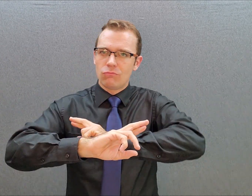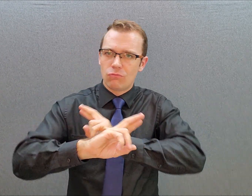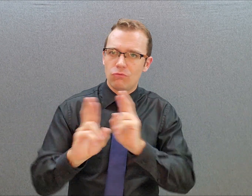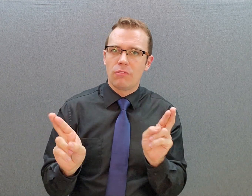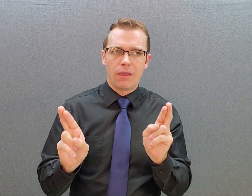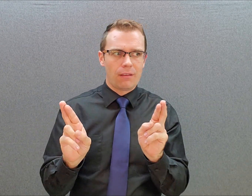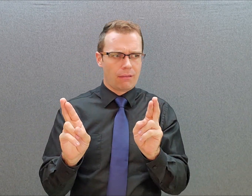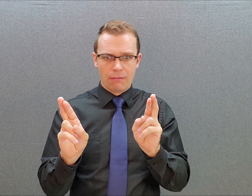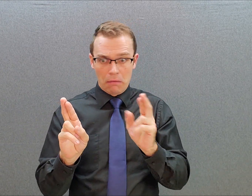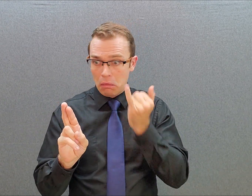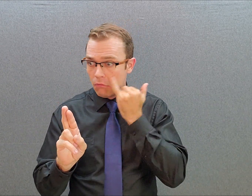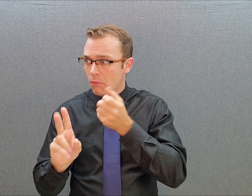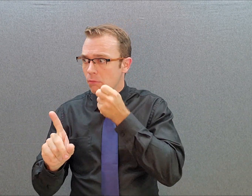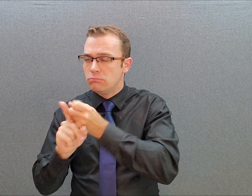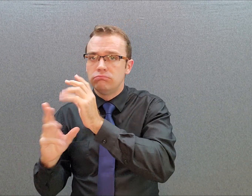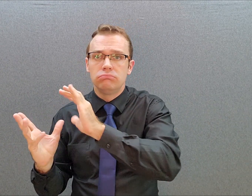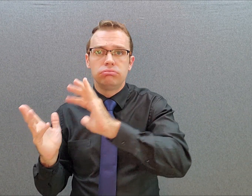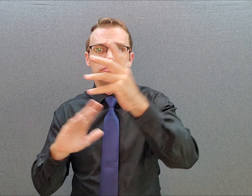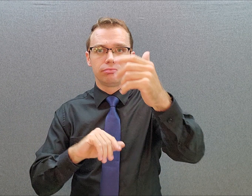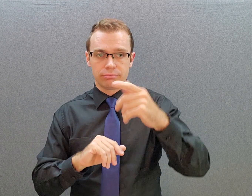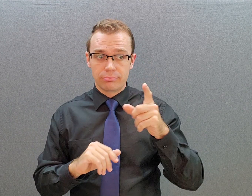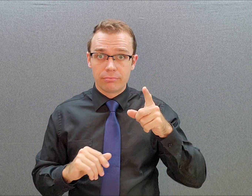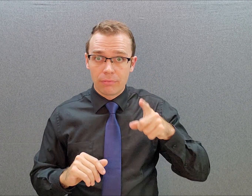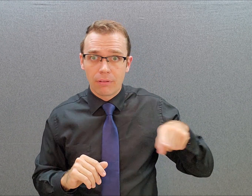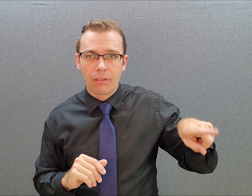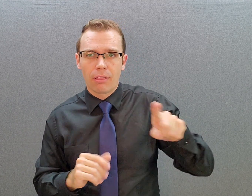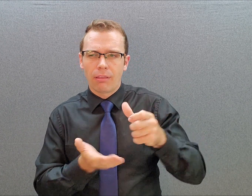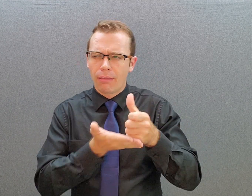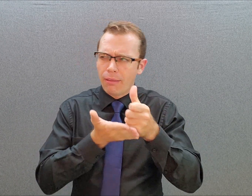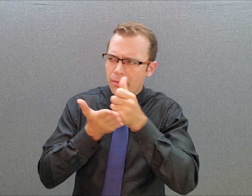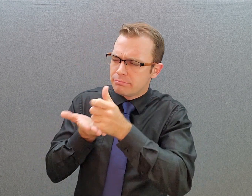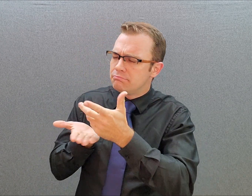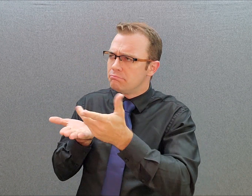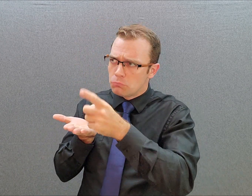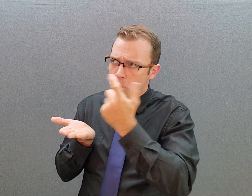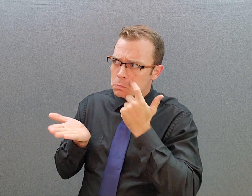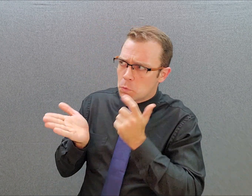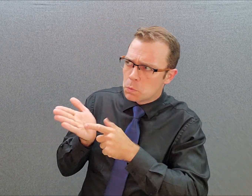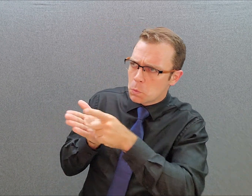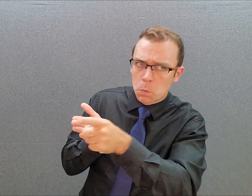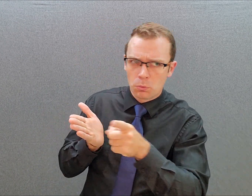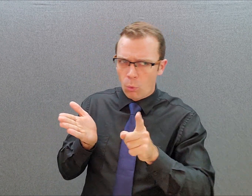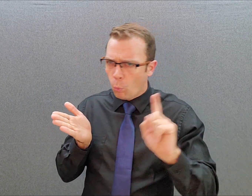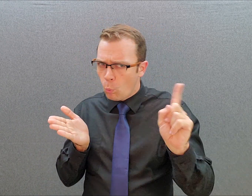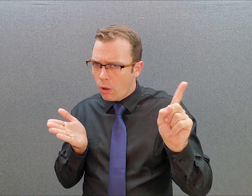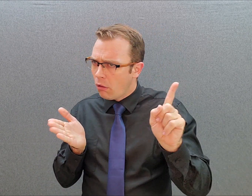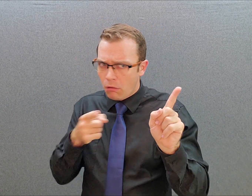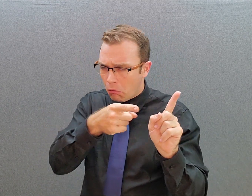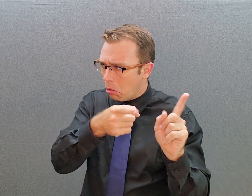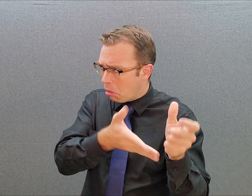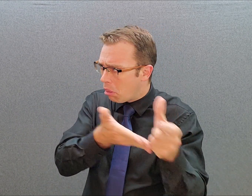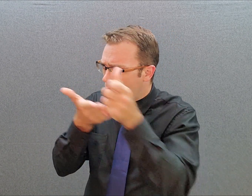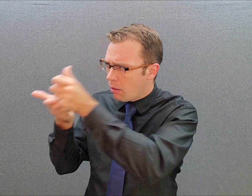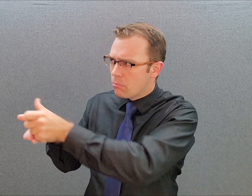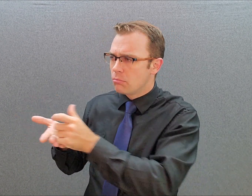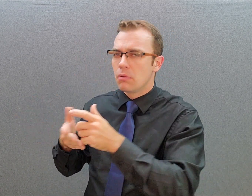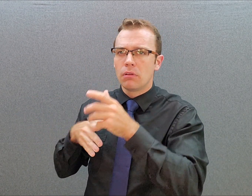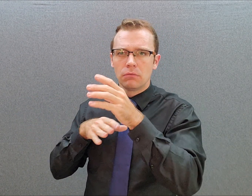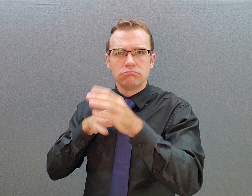respond in a disaster. They can do this by helping you identify and get the resources you need to cope effectively with a